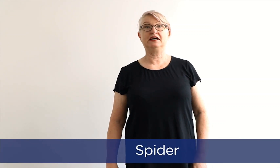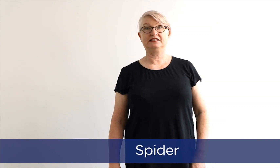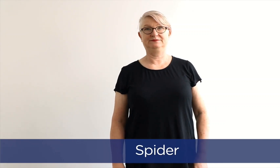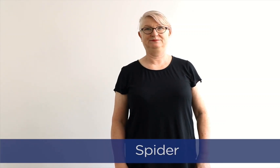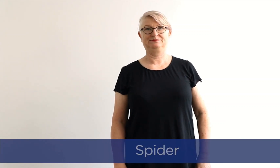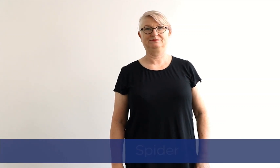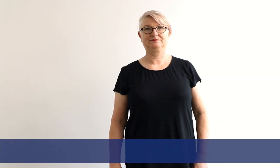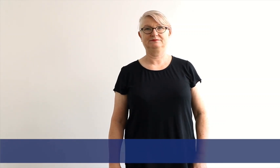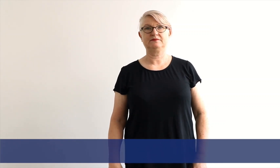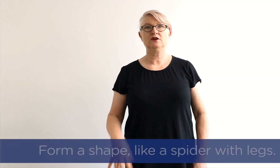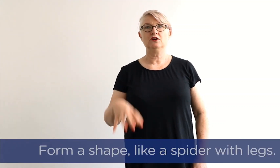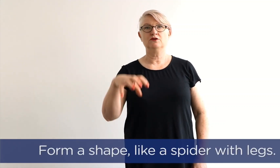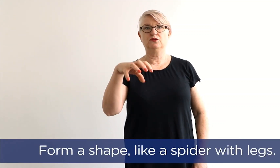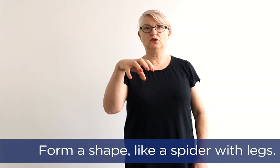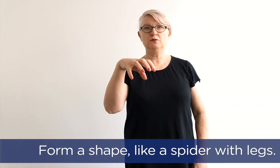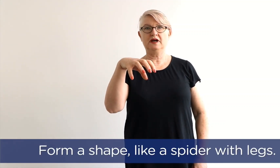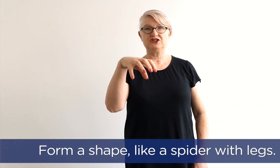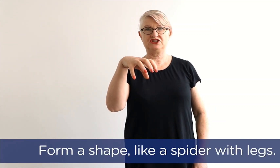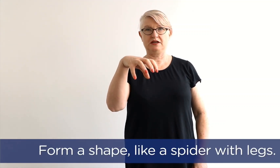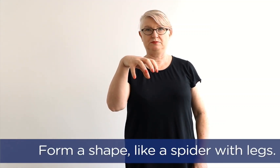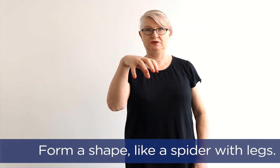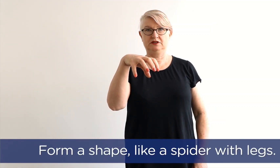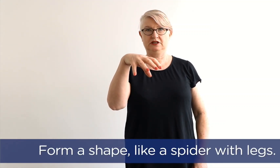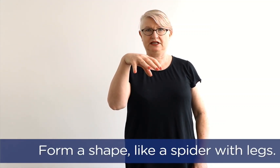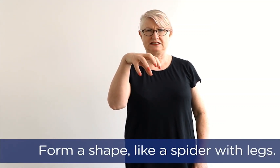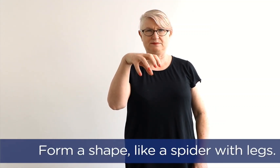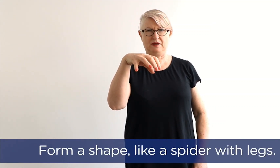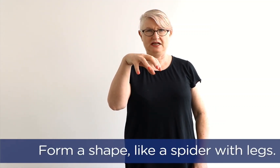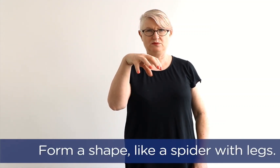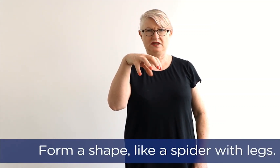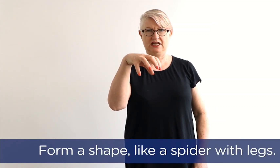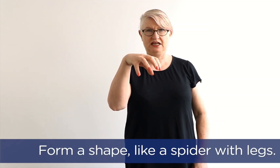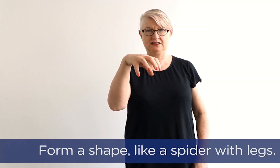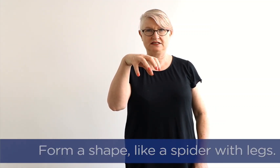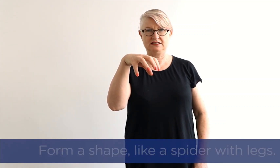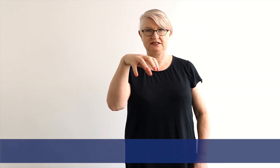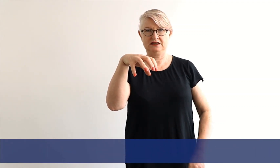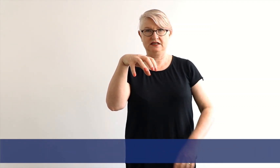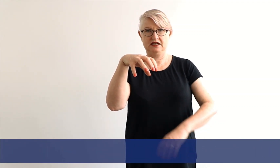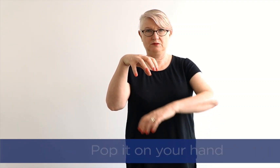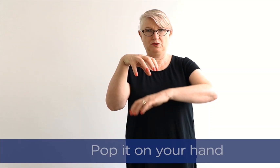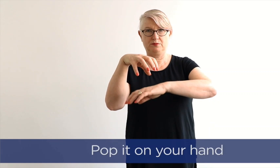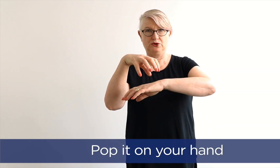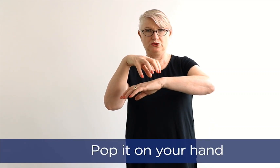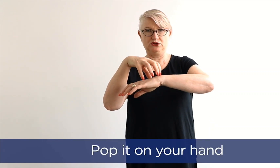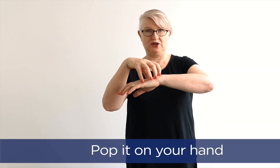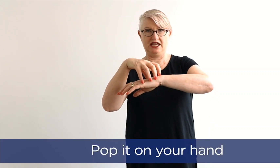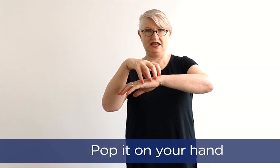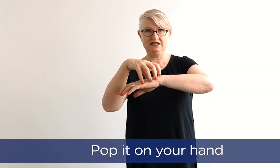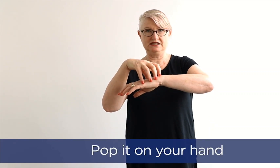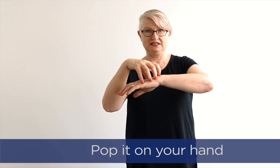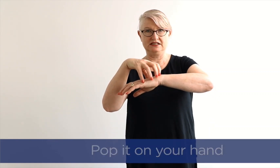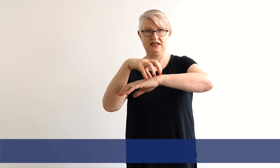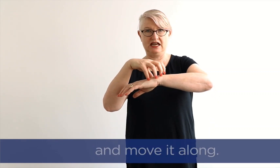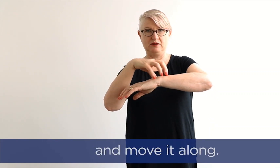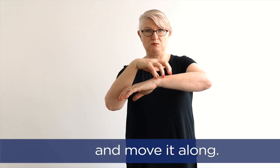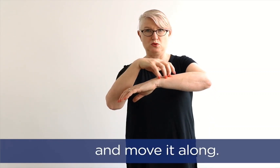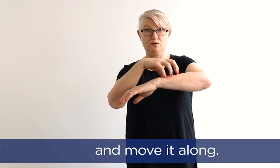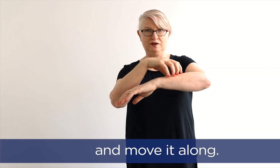Spider. Form a shape like a spider with legs. Pop it on your hand and move it